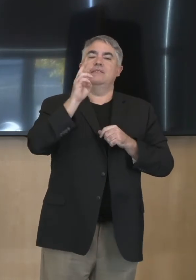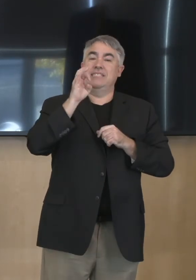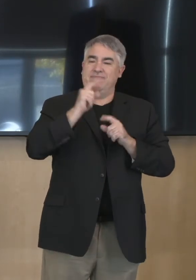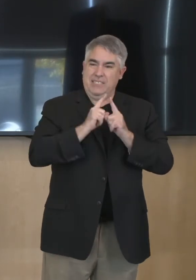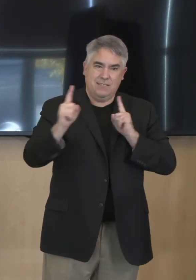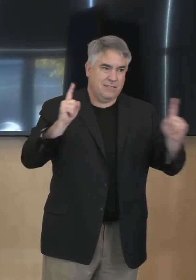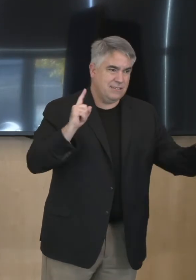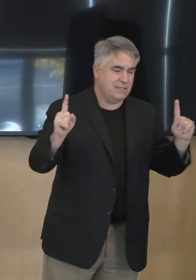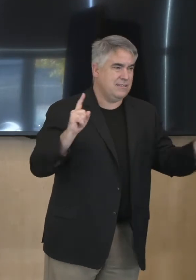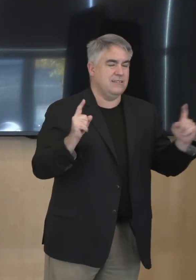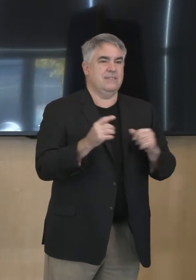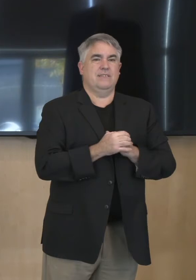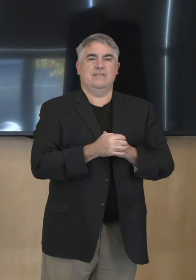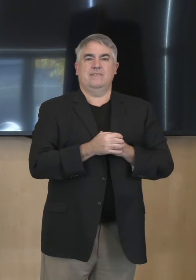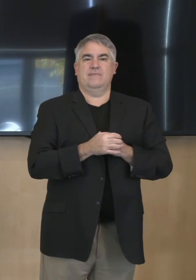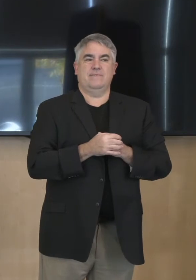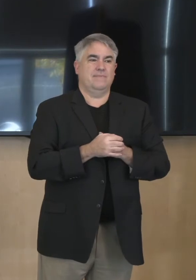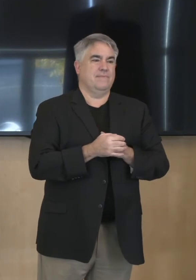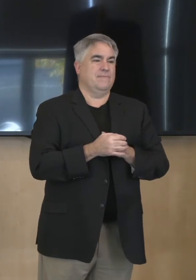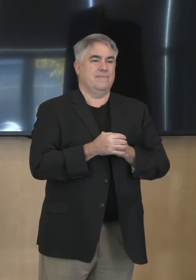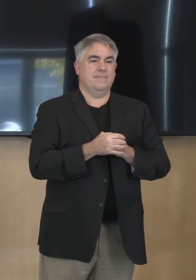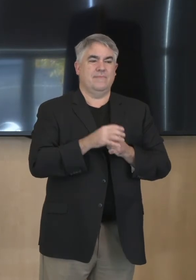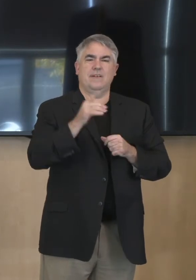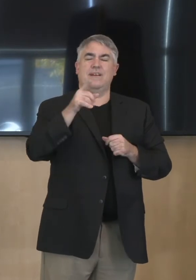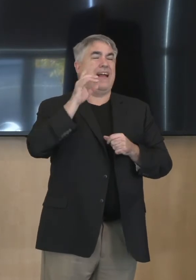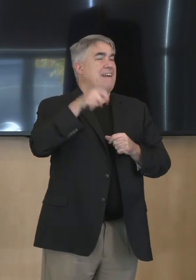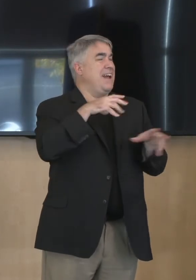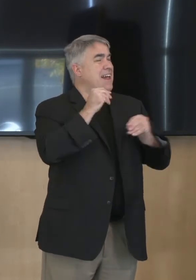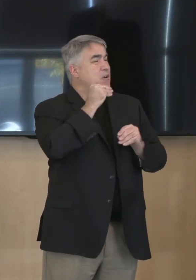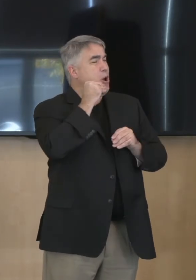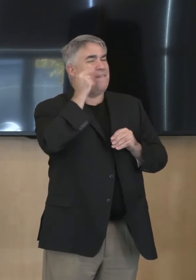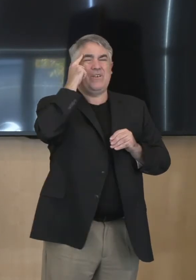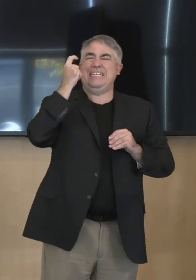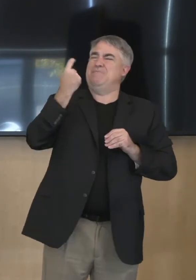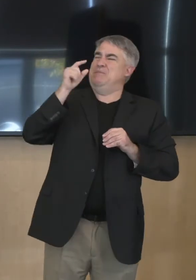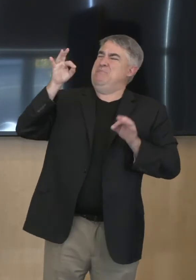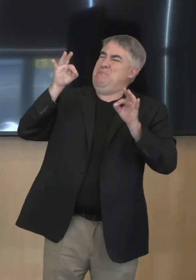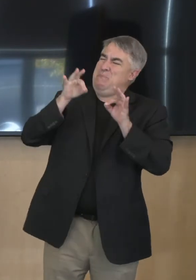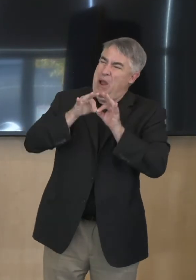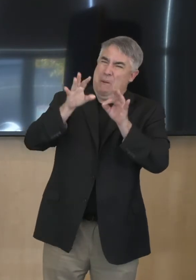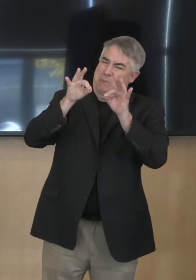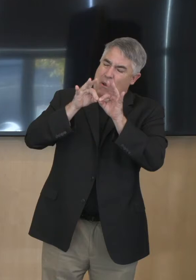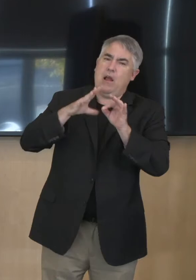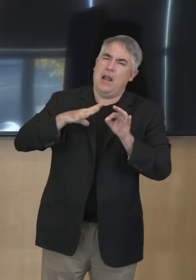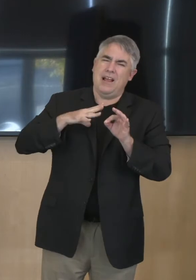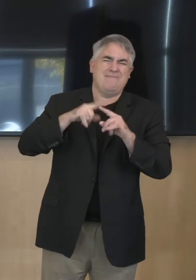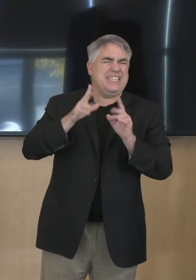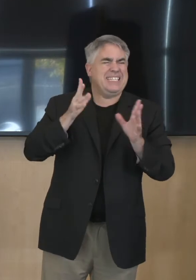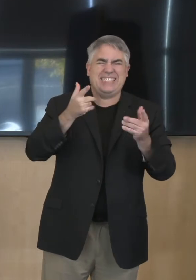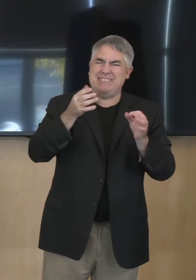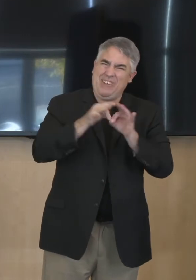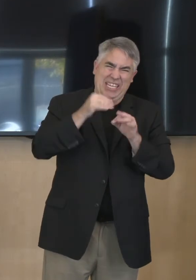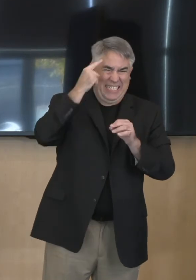members, only leave your home when it's absolutely essential, and please go get your flu shot and get ready to get your